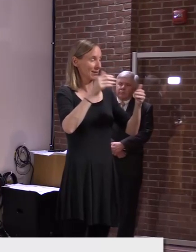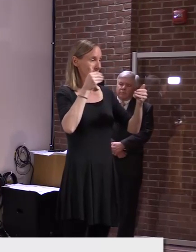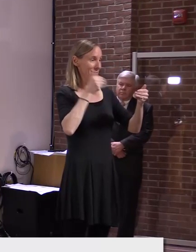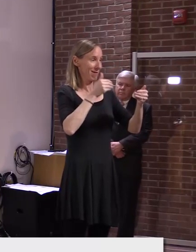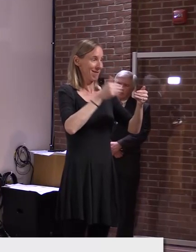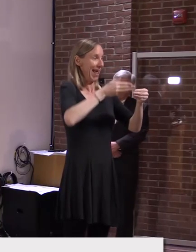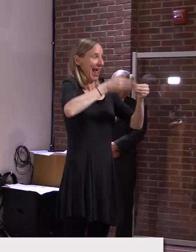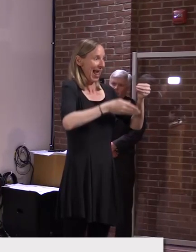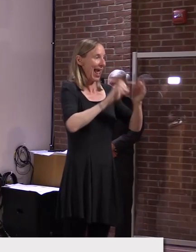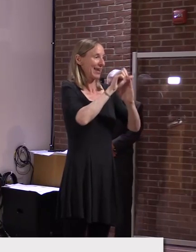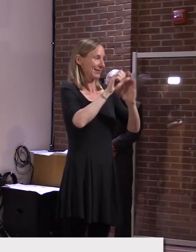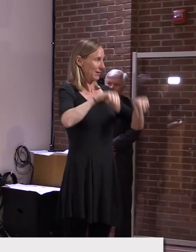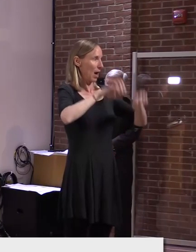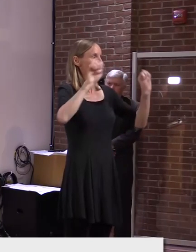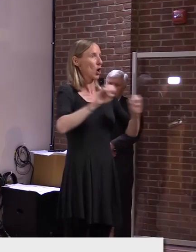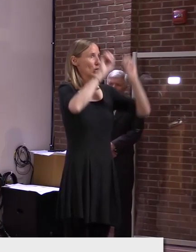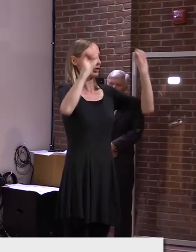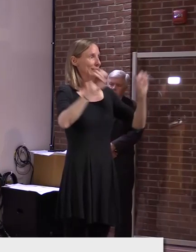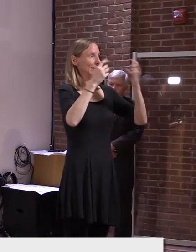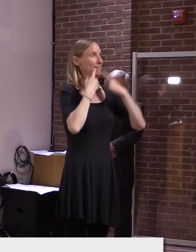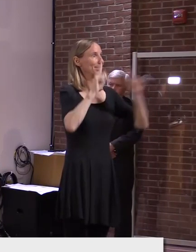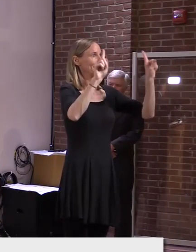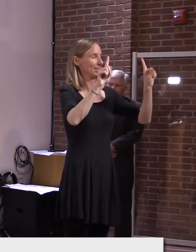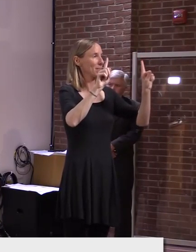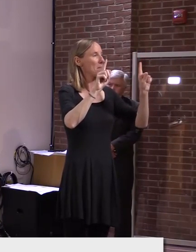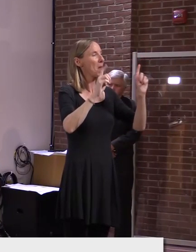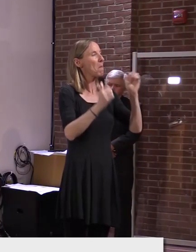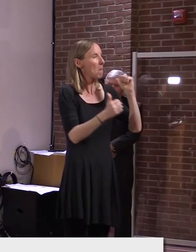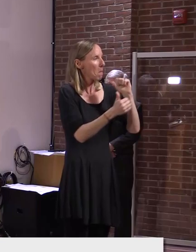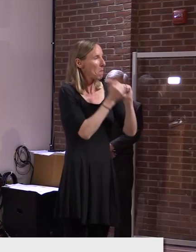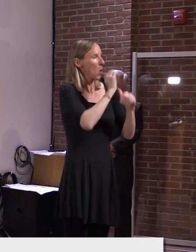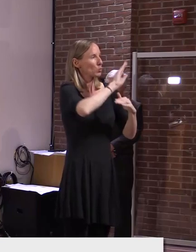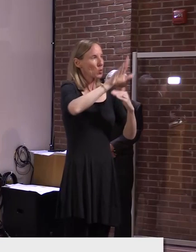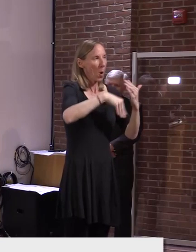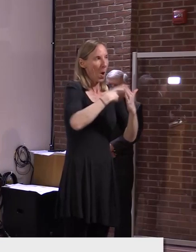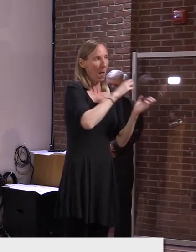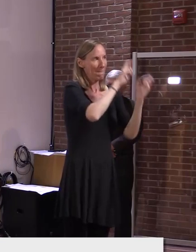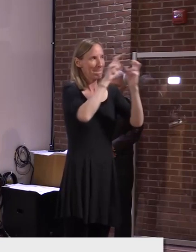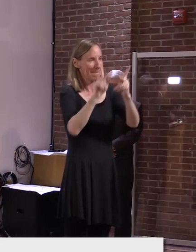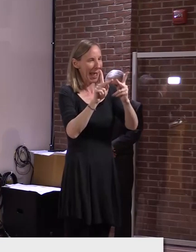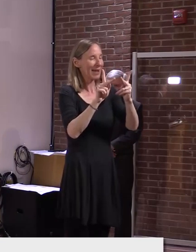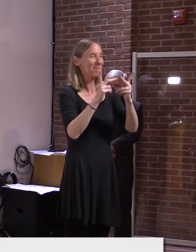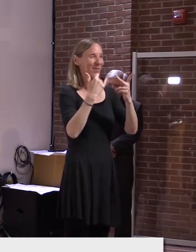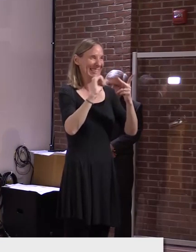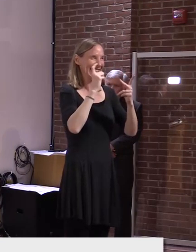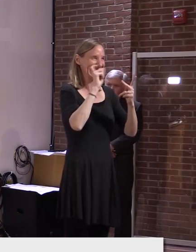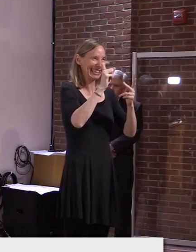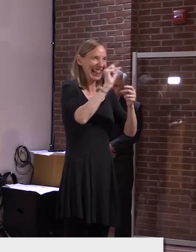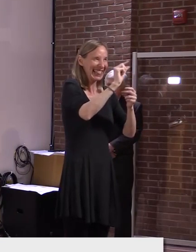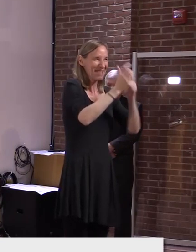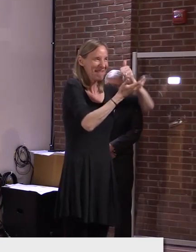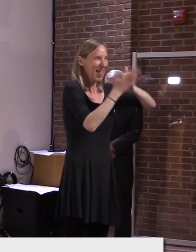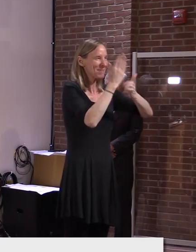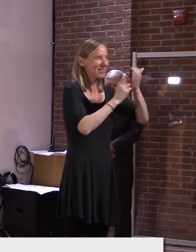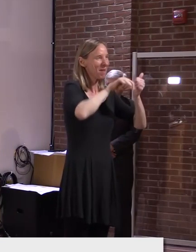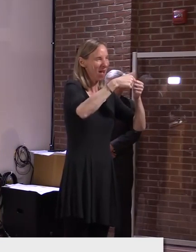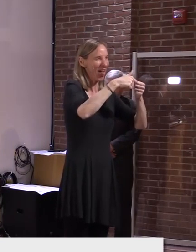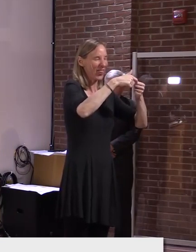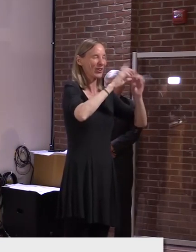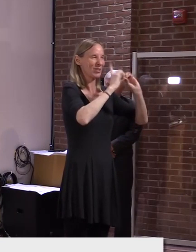For the most part, I think everyone is back into their normal agencies and departments, but we still, need help in certain areas. So